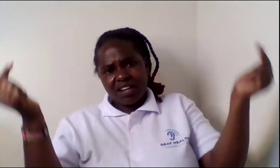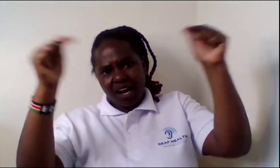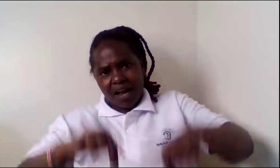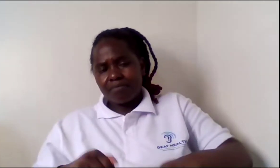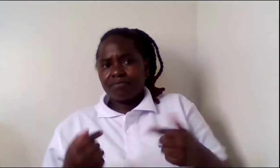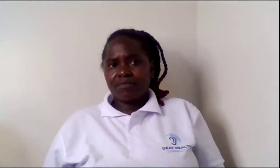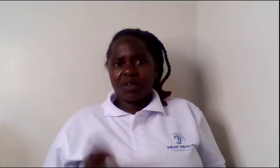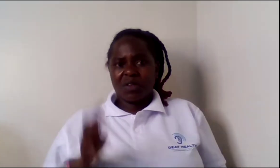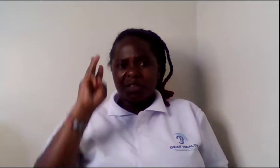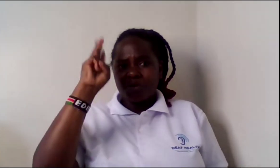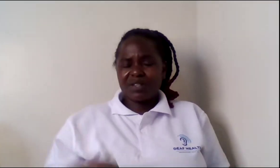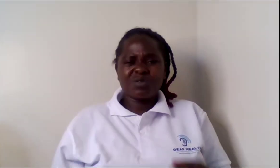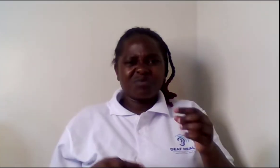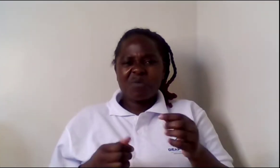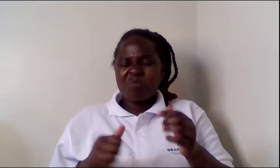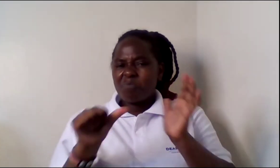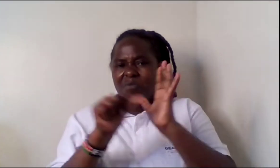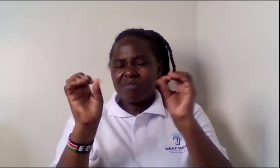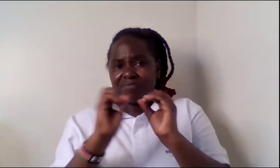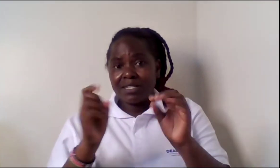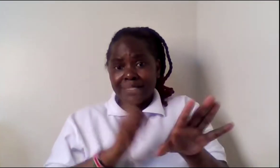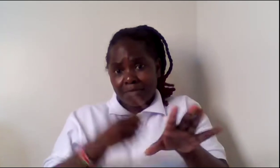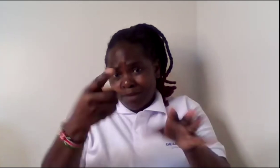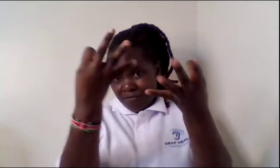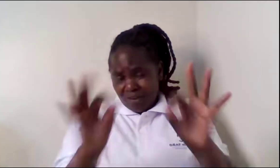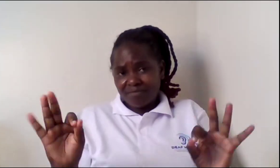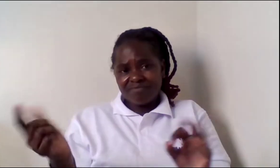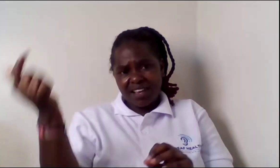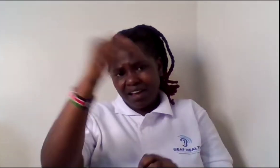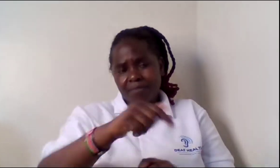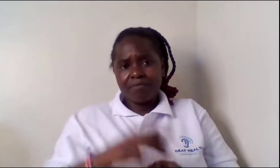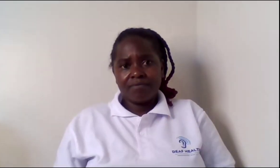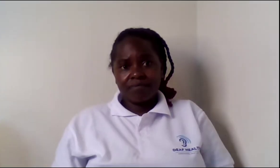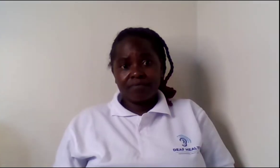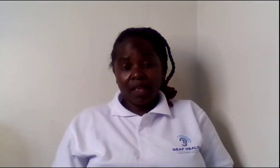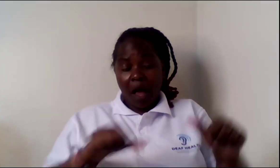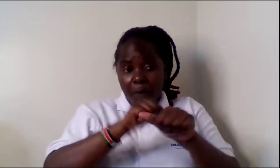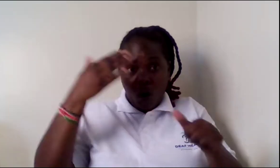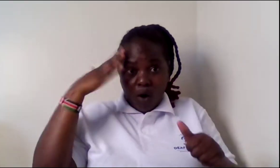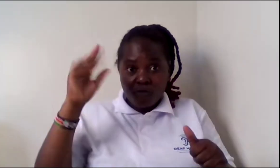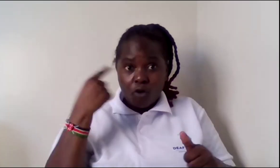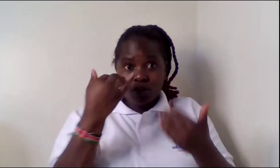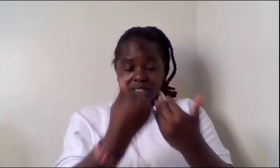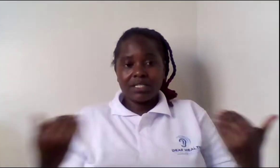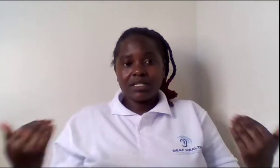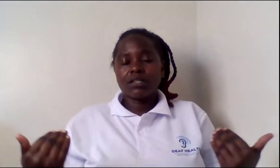is available. Maybe about awareness for children specifically